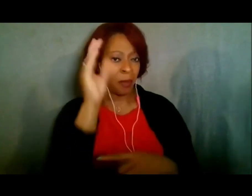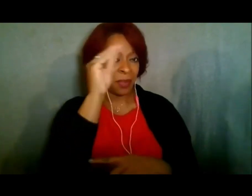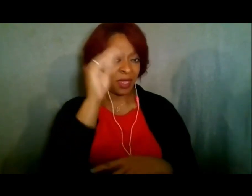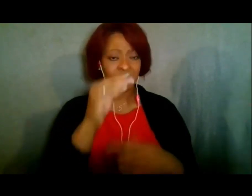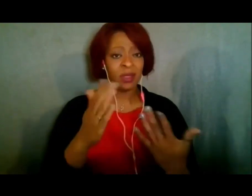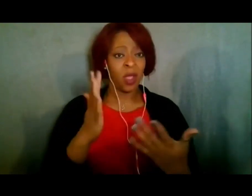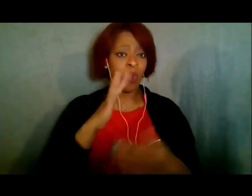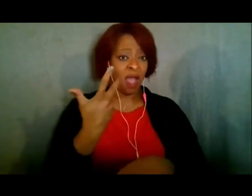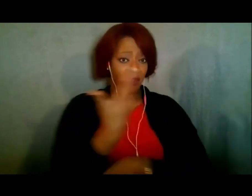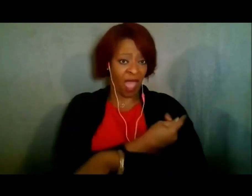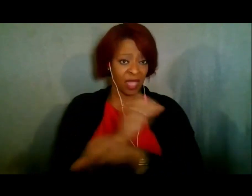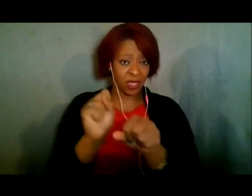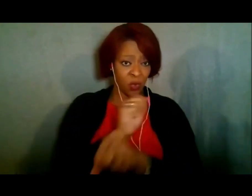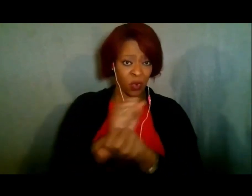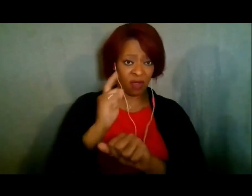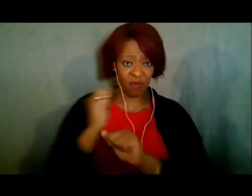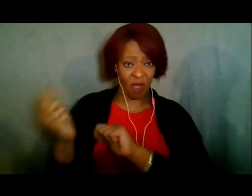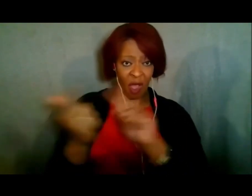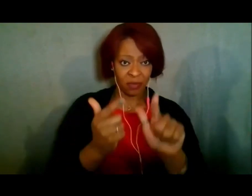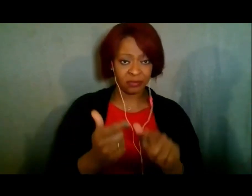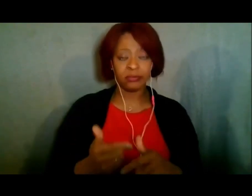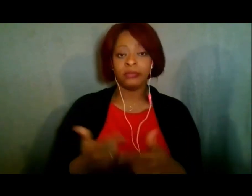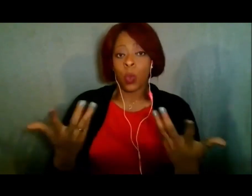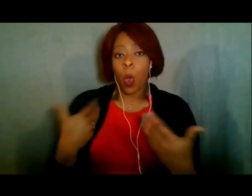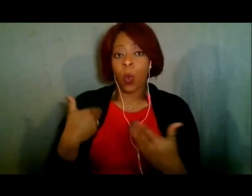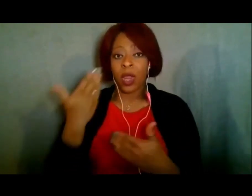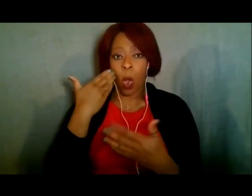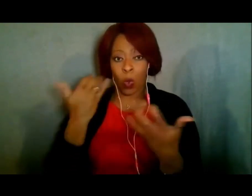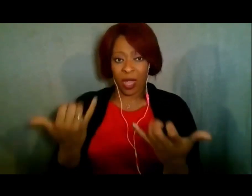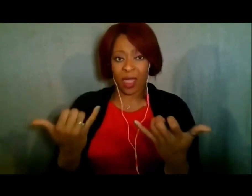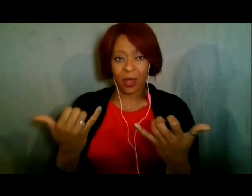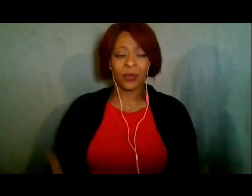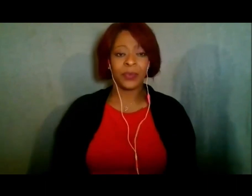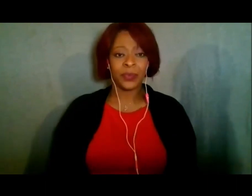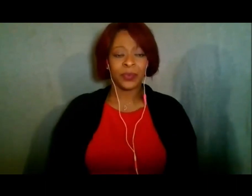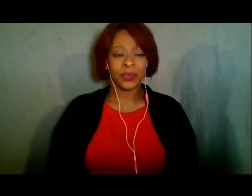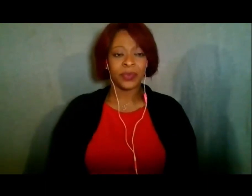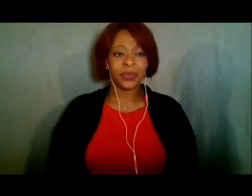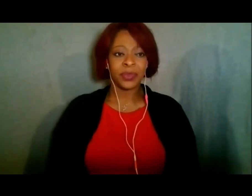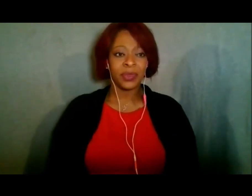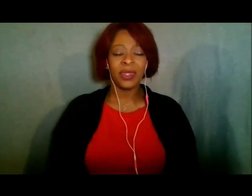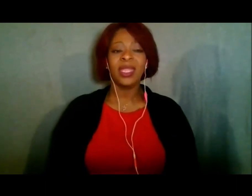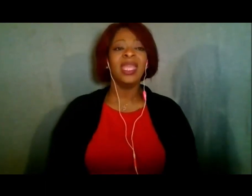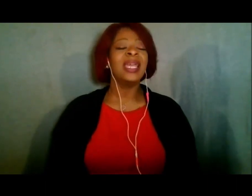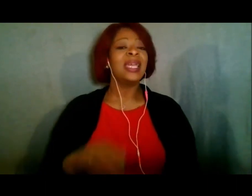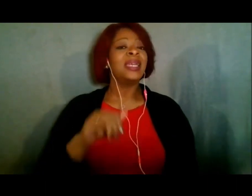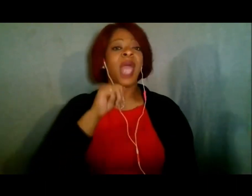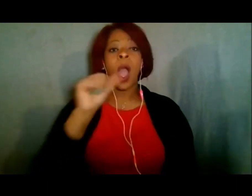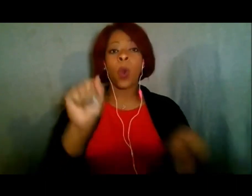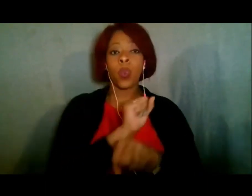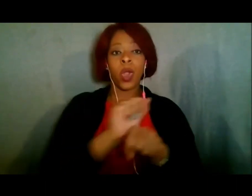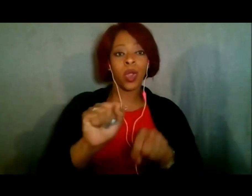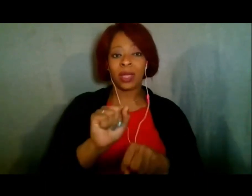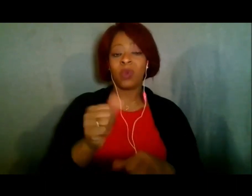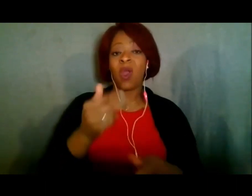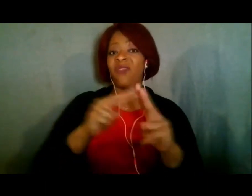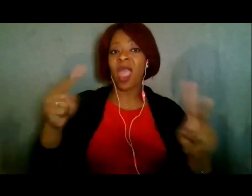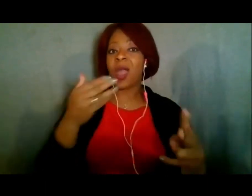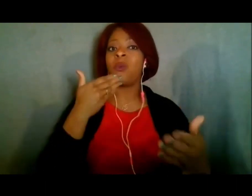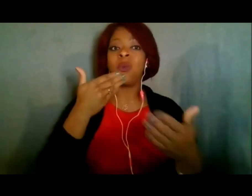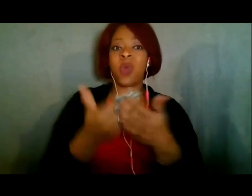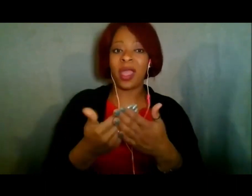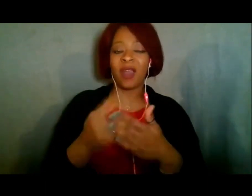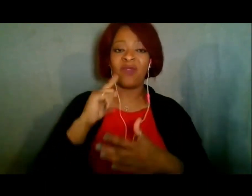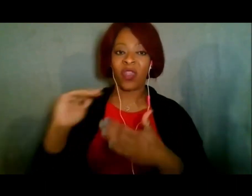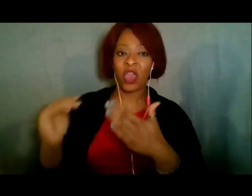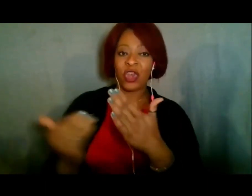them? From what we know so far, is that they won't work as well. The vaccines won't work as well for